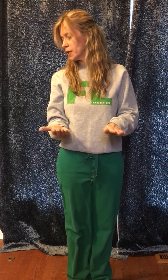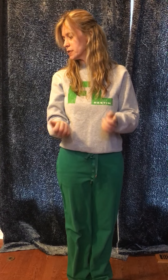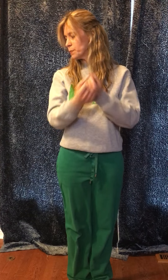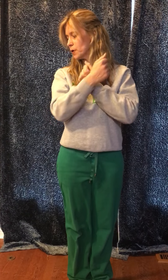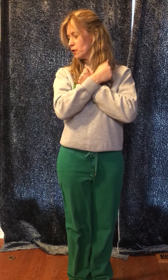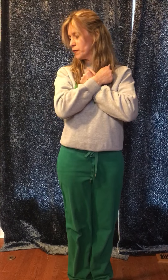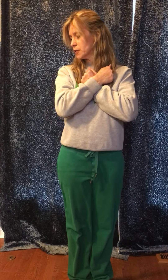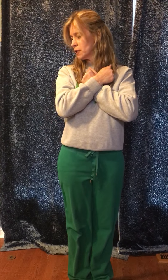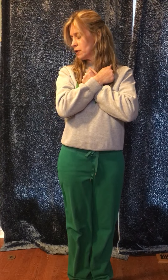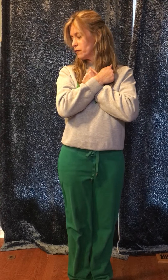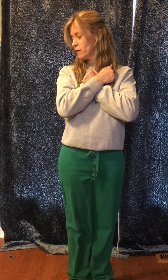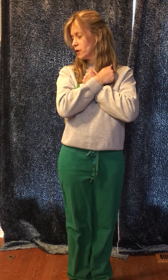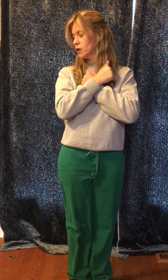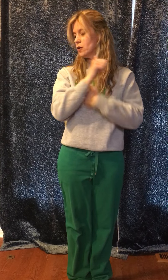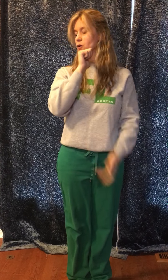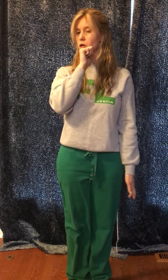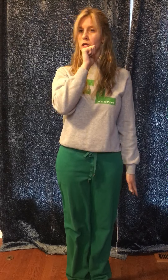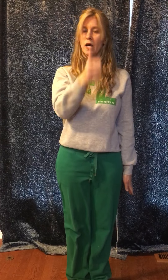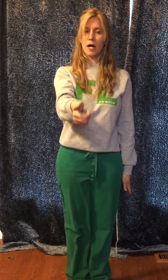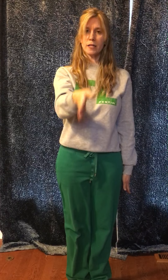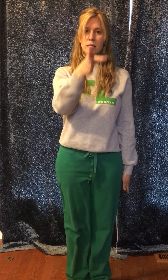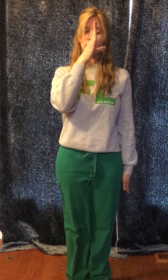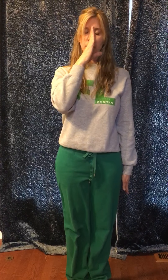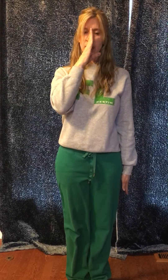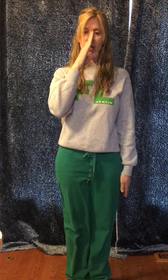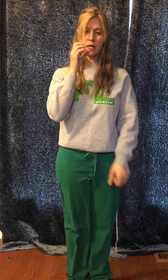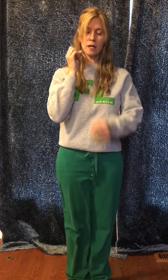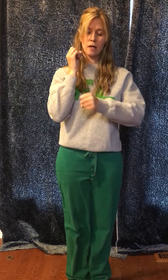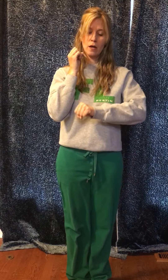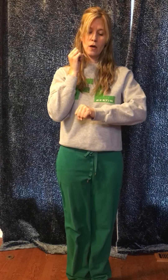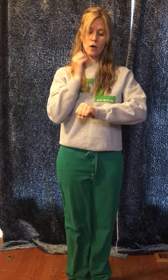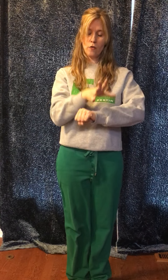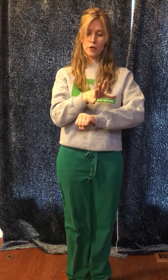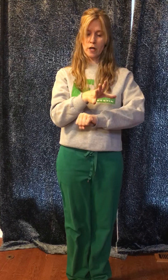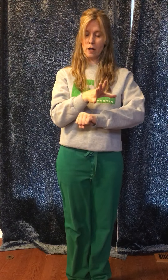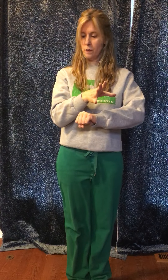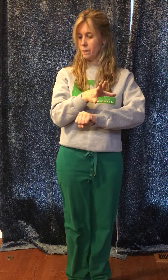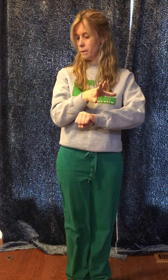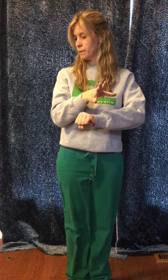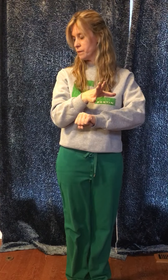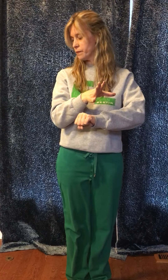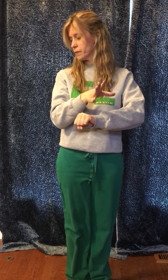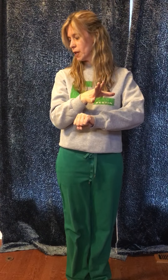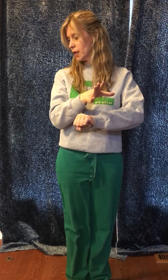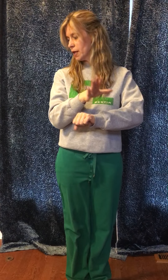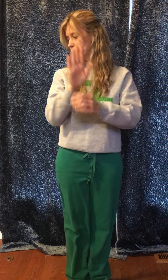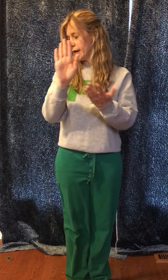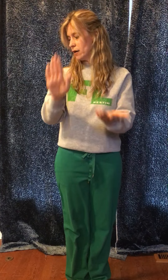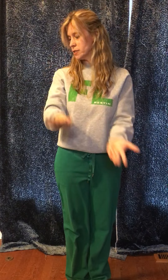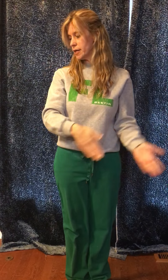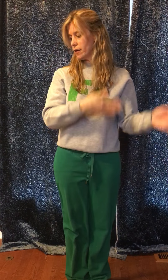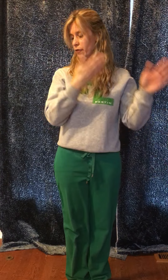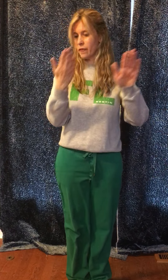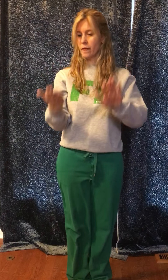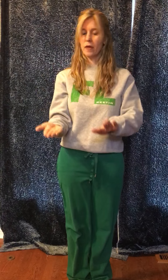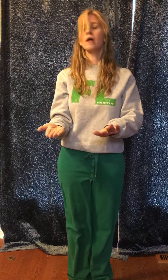his perfect love could not be overcome. Now death,